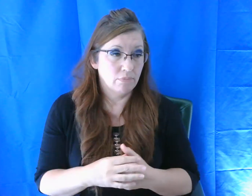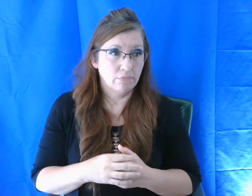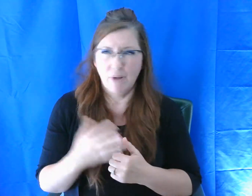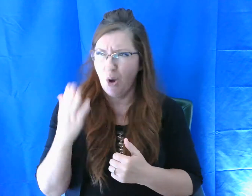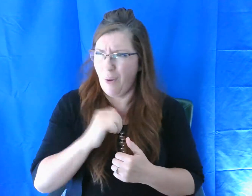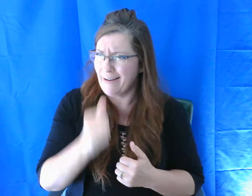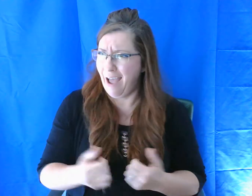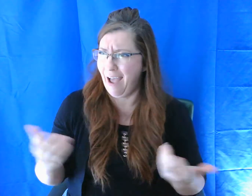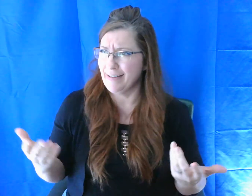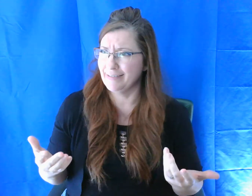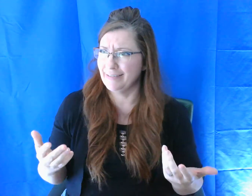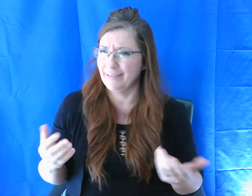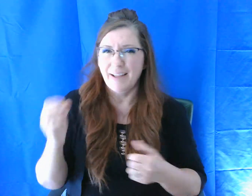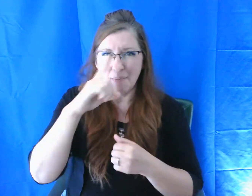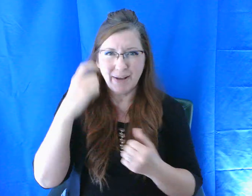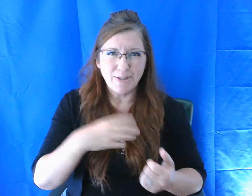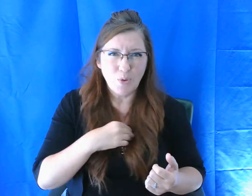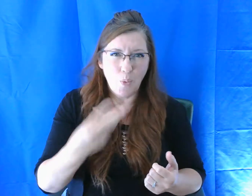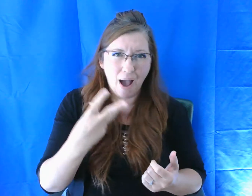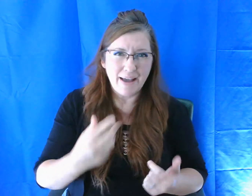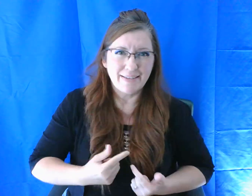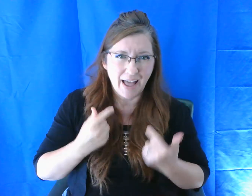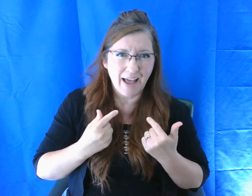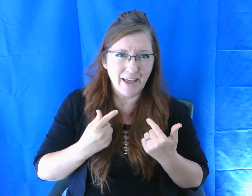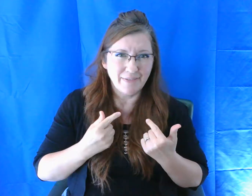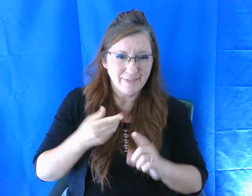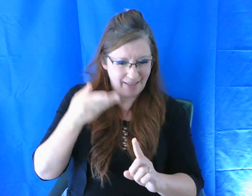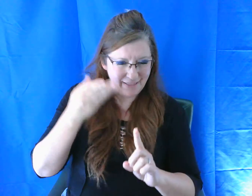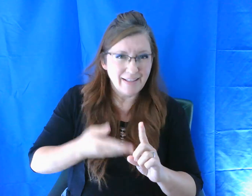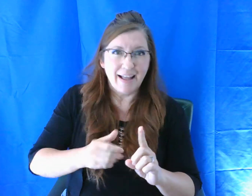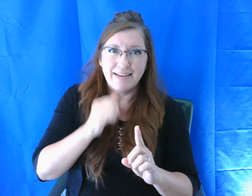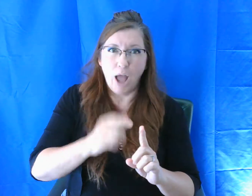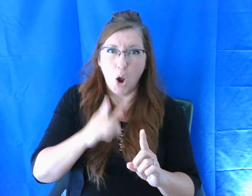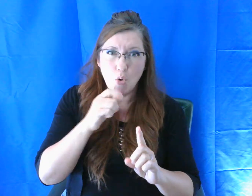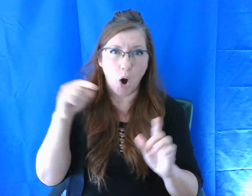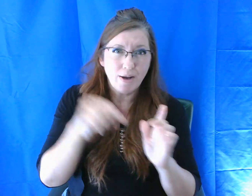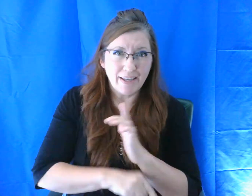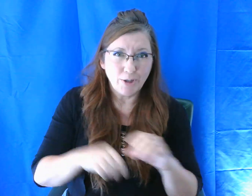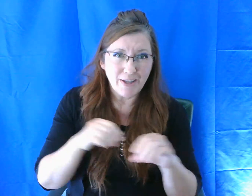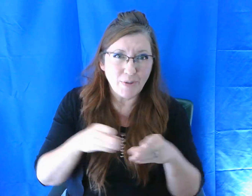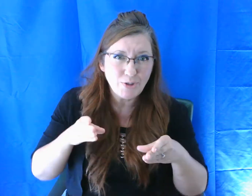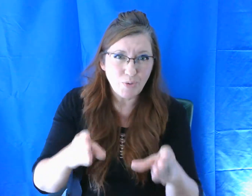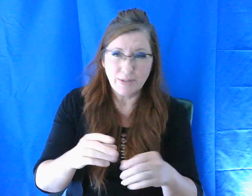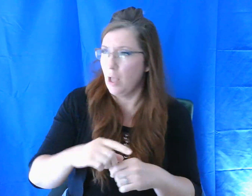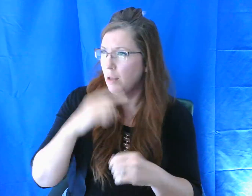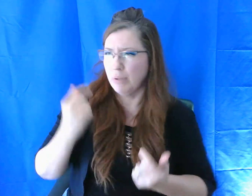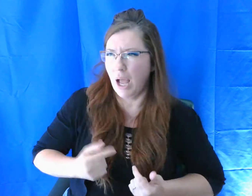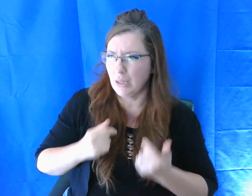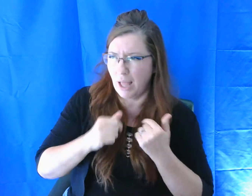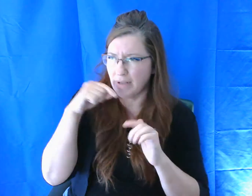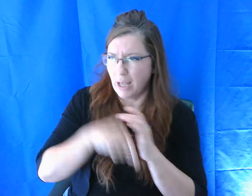not? Because white lives are not the ones who are being killed in the streets. Black lives are not either. You know who's killing black